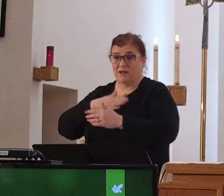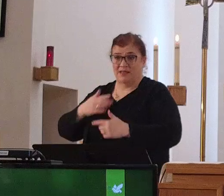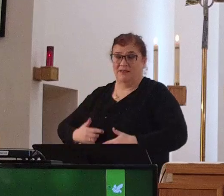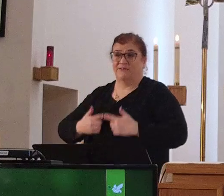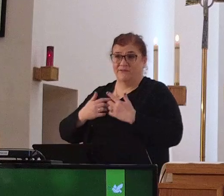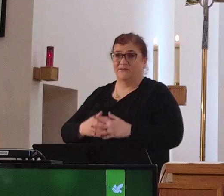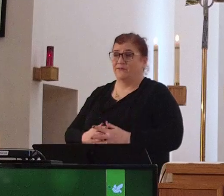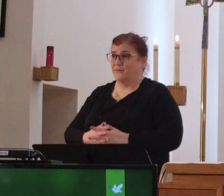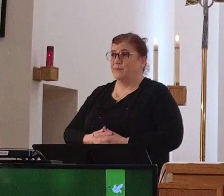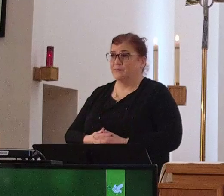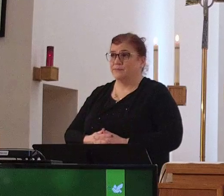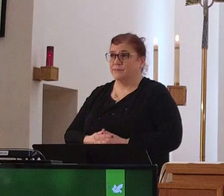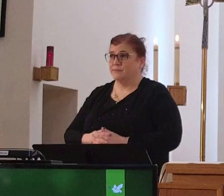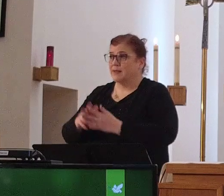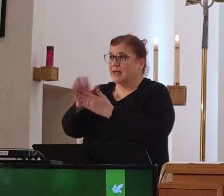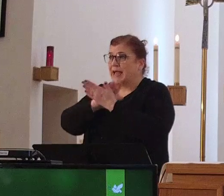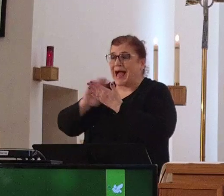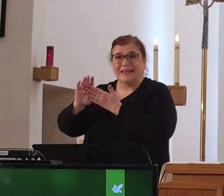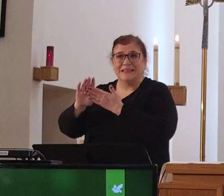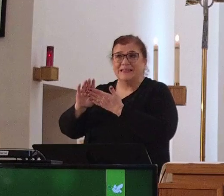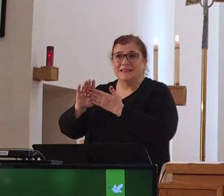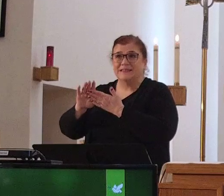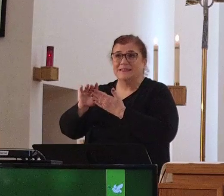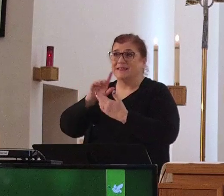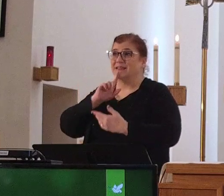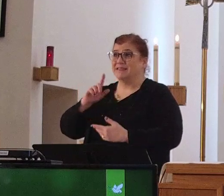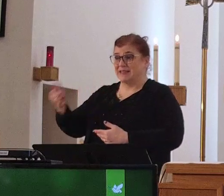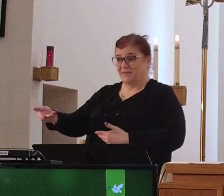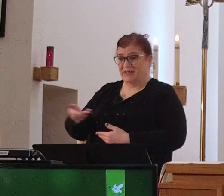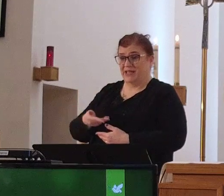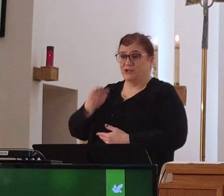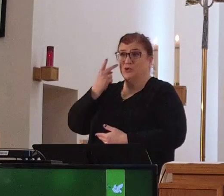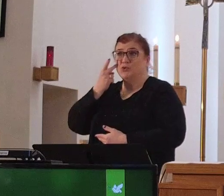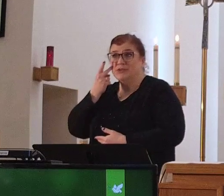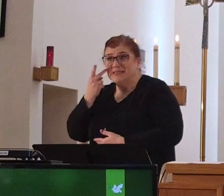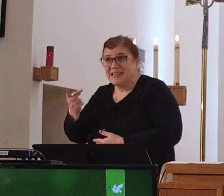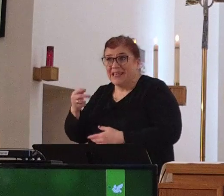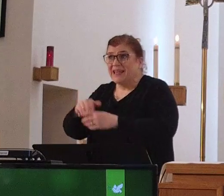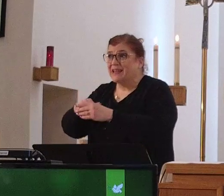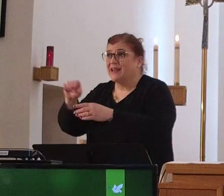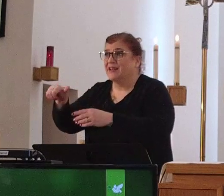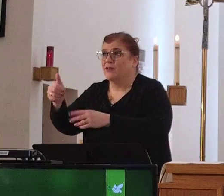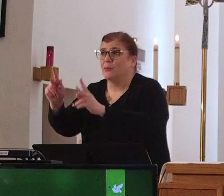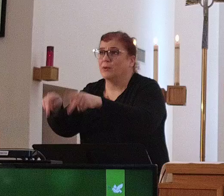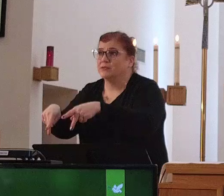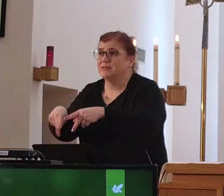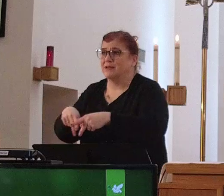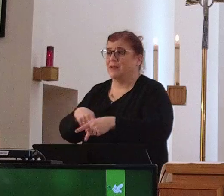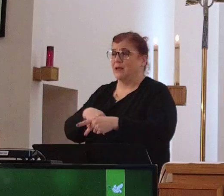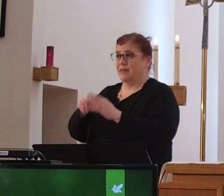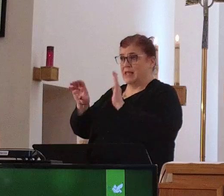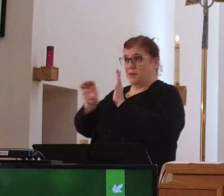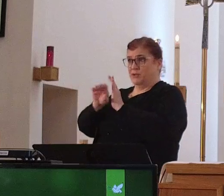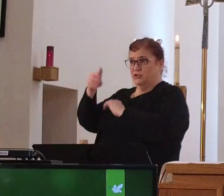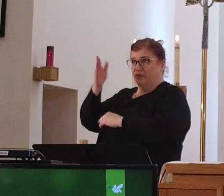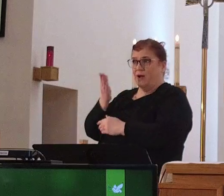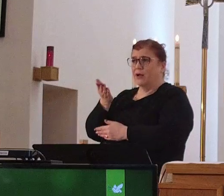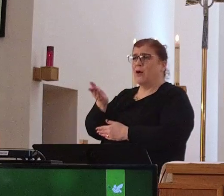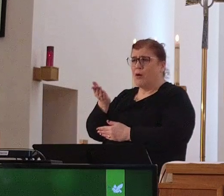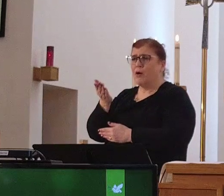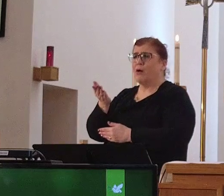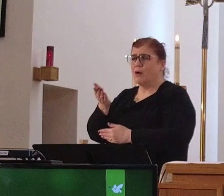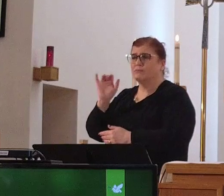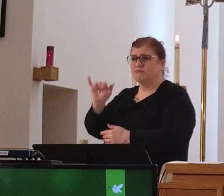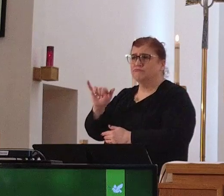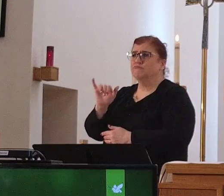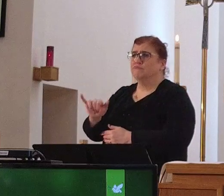life. Kindness is an invitation to see in somebody else the image of God, no